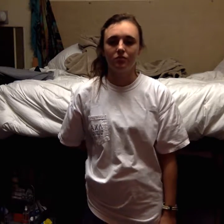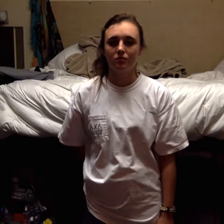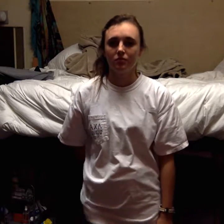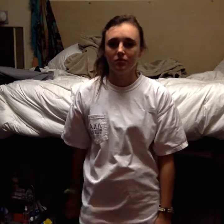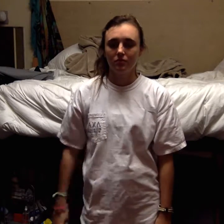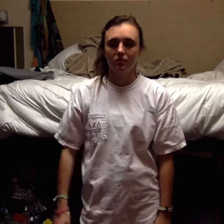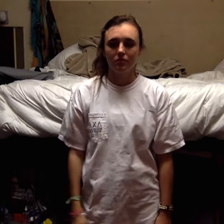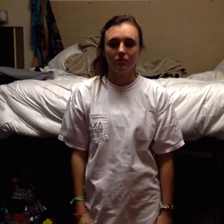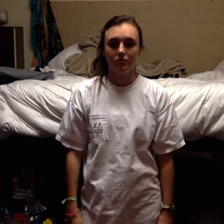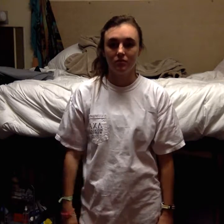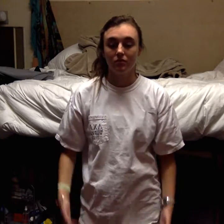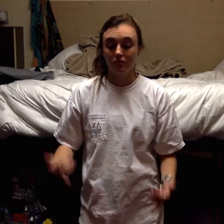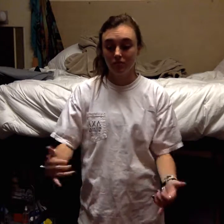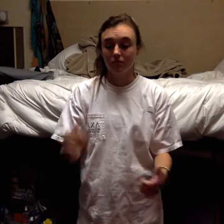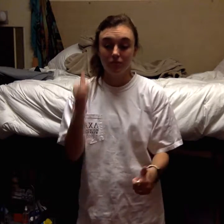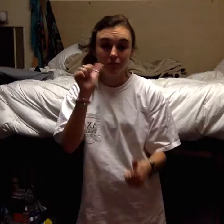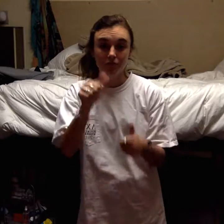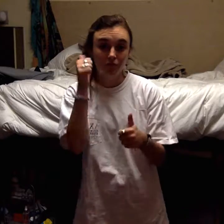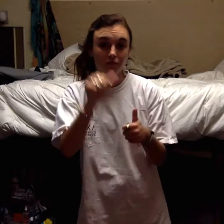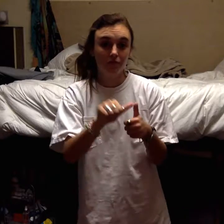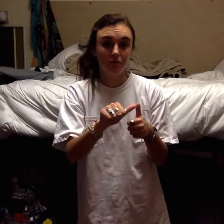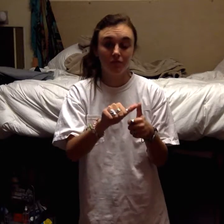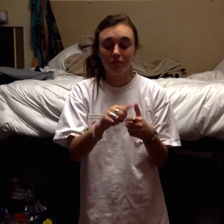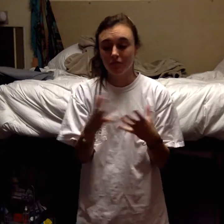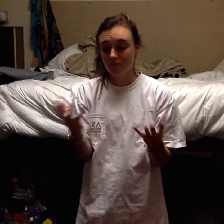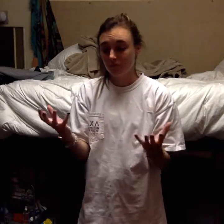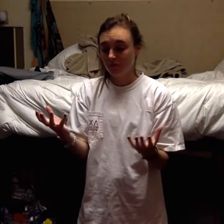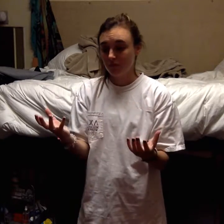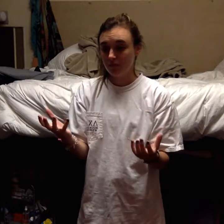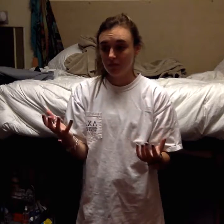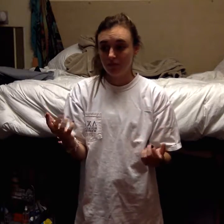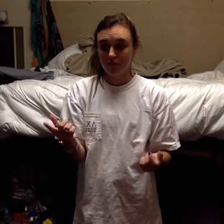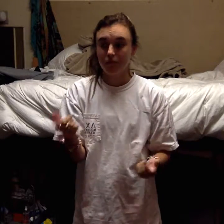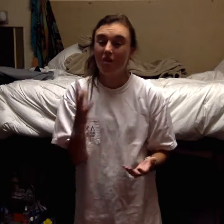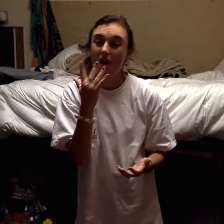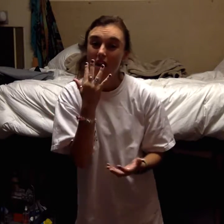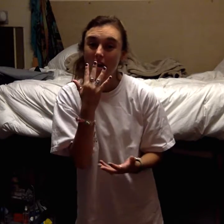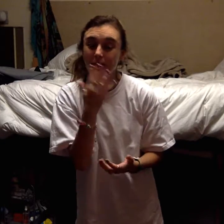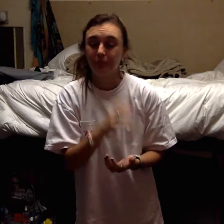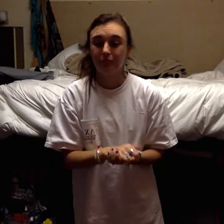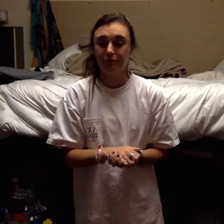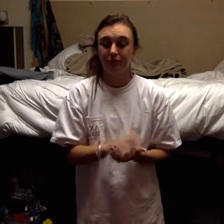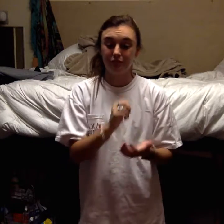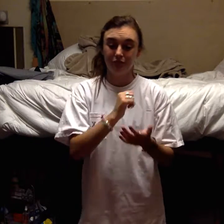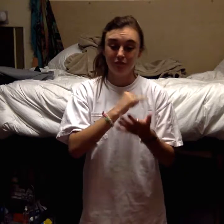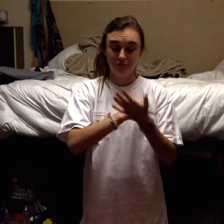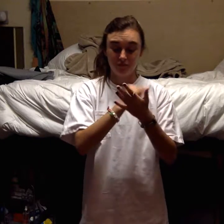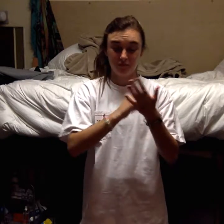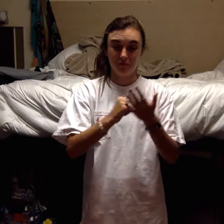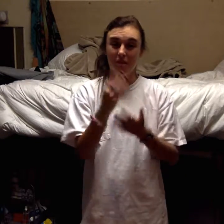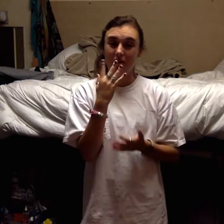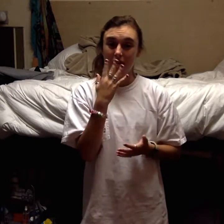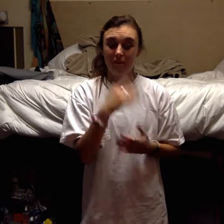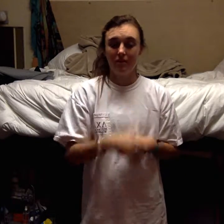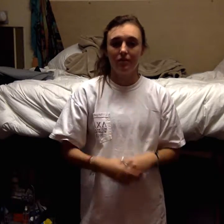Now remember, I'm asking for it in color. Any colors, they can all be red or they can be different colors. But shh, listen